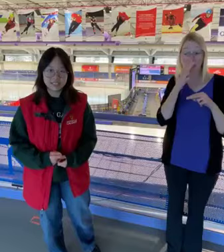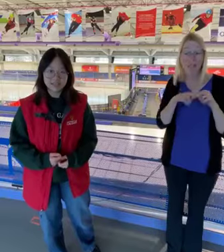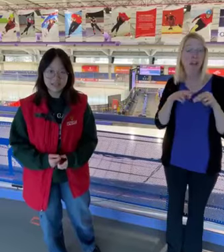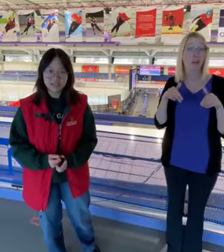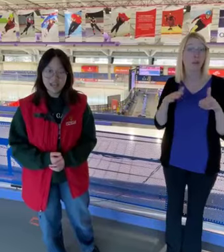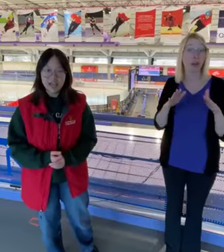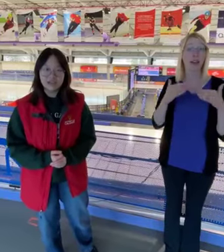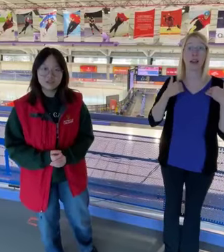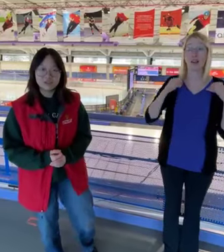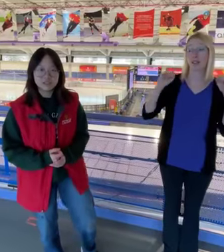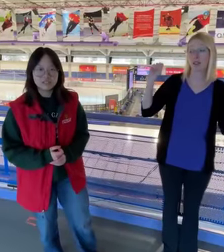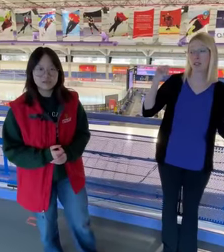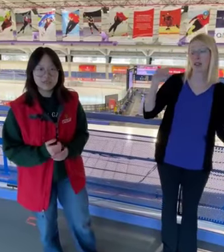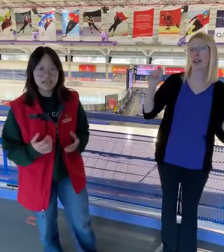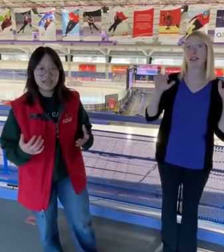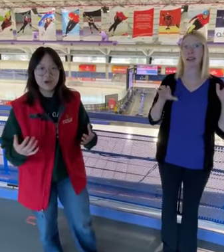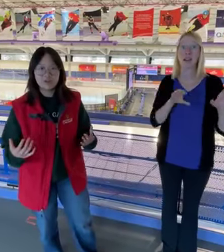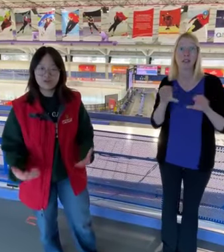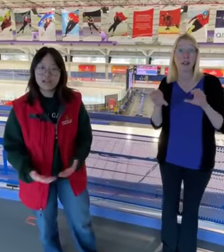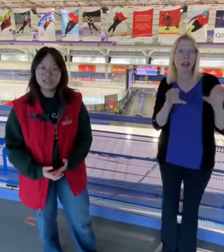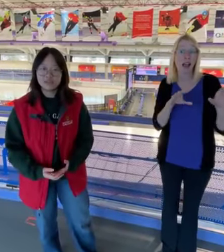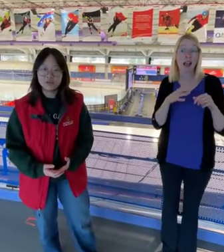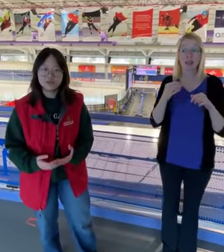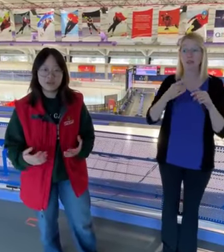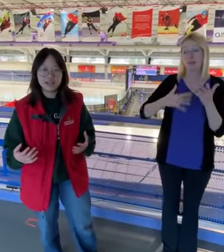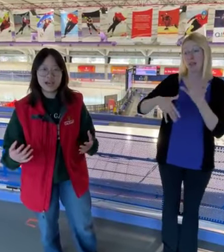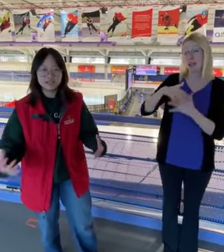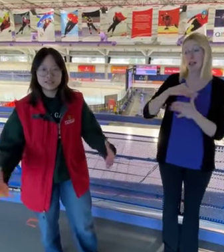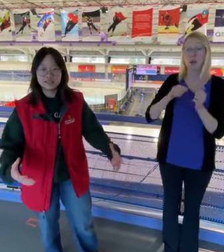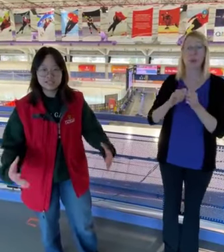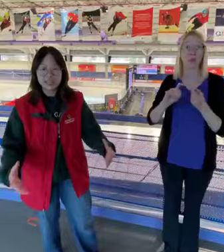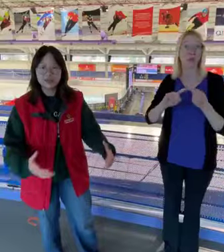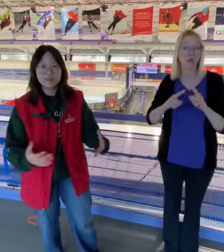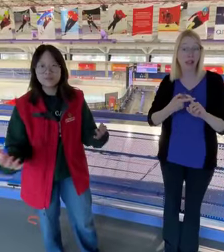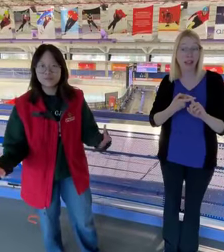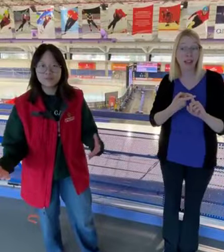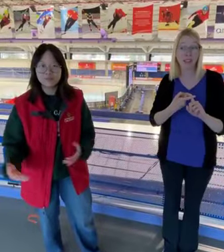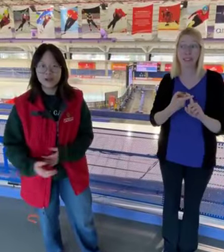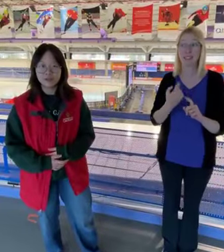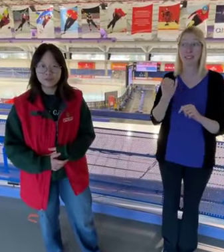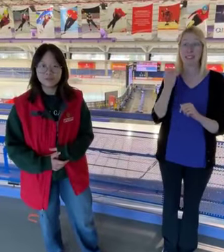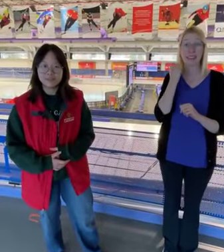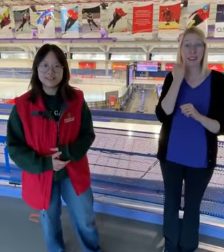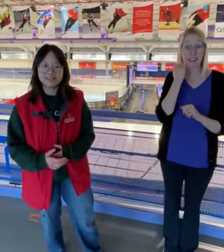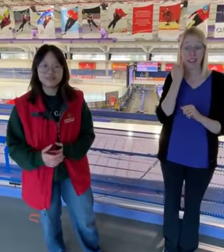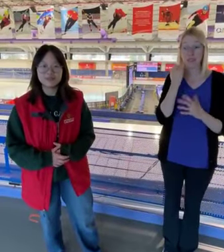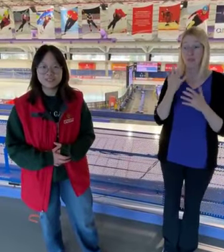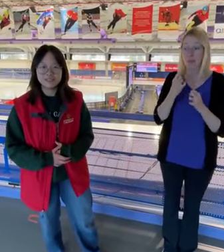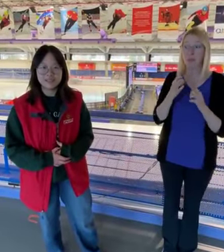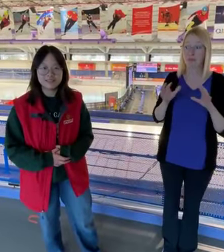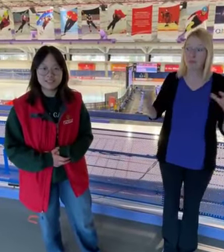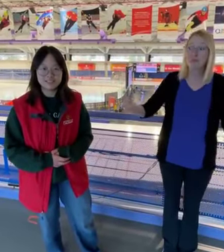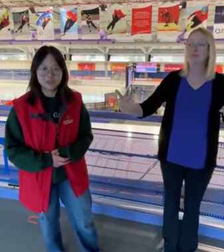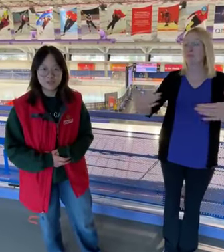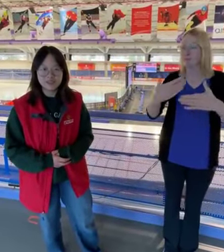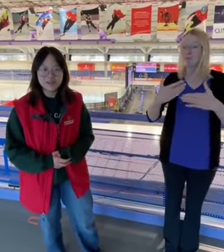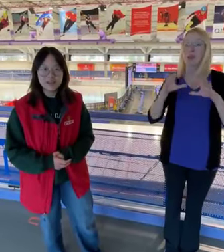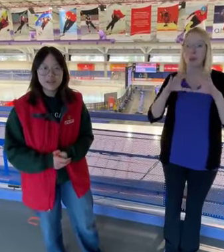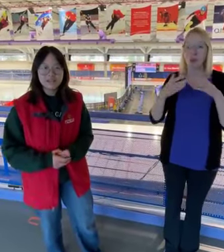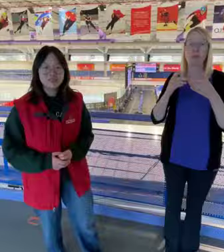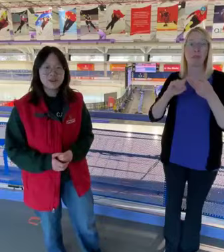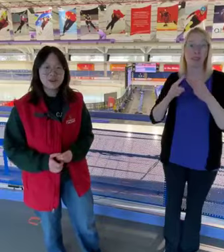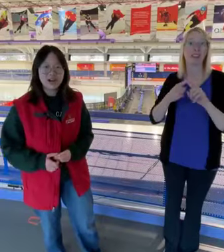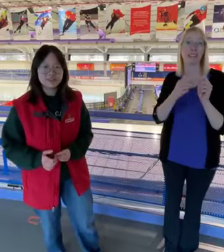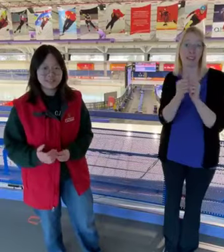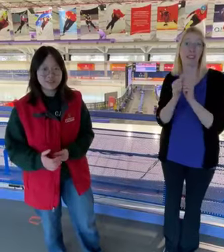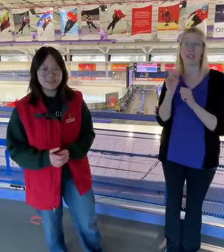exercise, get some activity, and also just to even hang out with friends if you can hassle together one of your groups of friends. It's a really great thing to do with